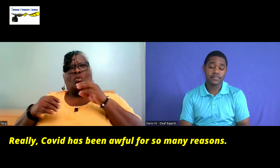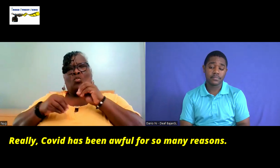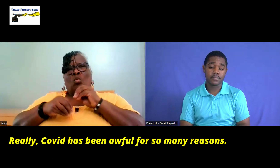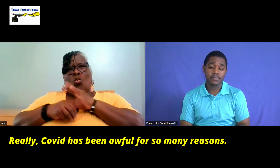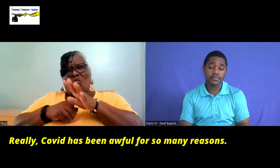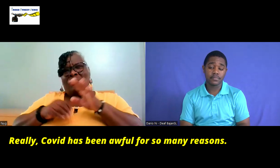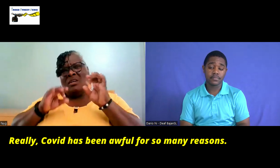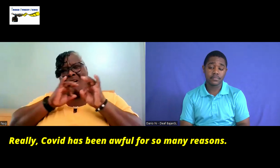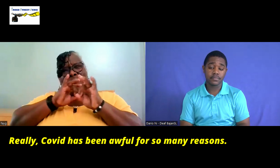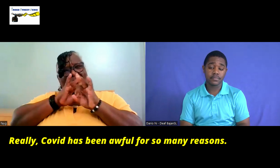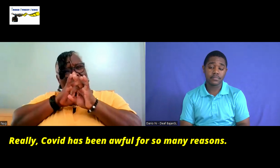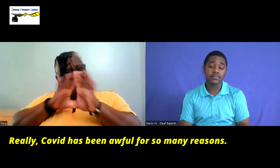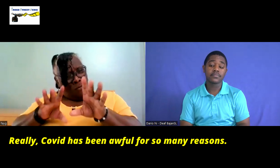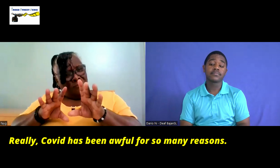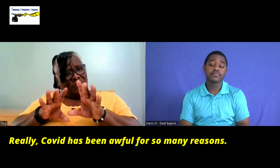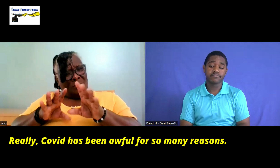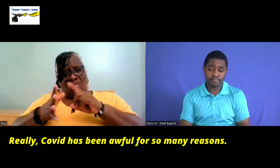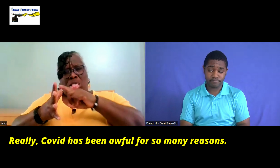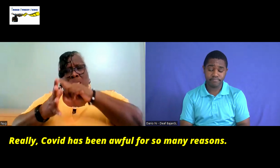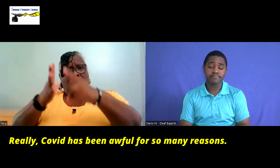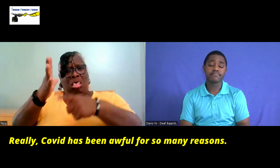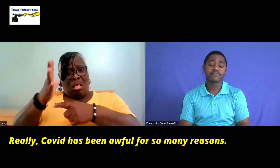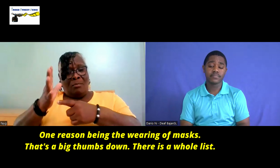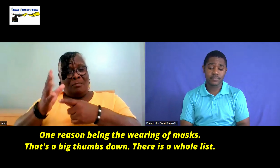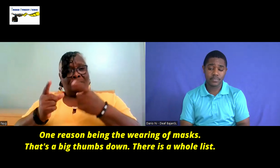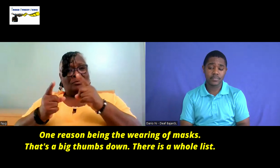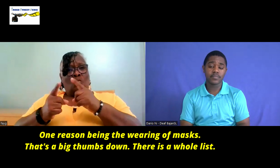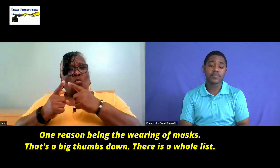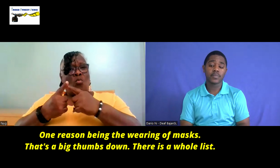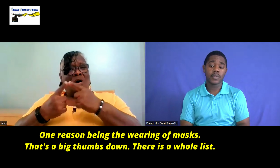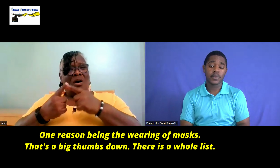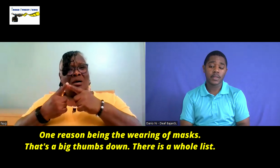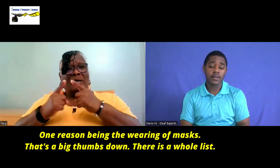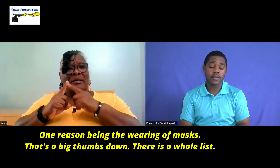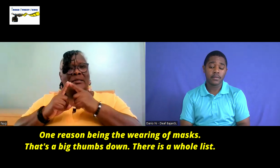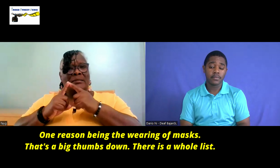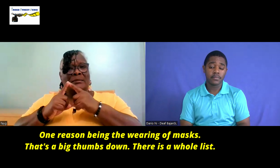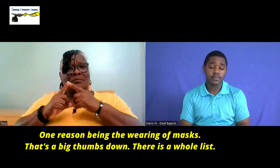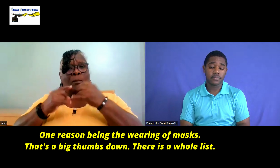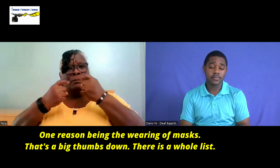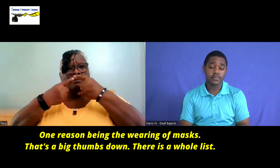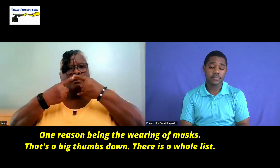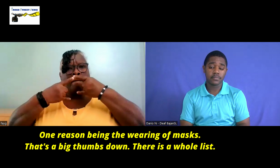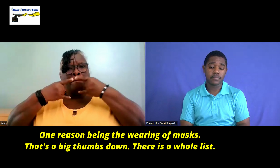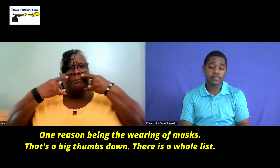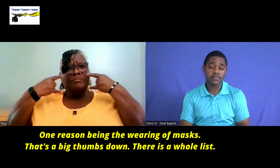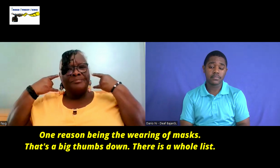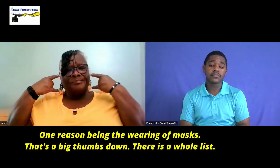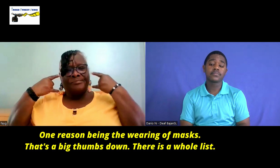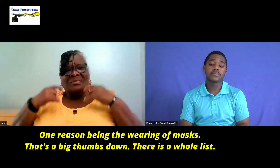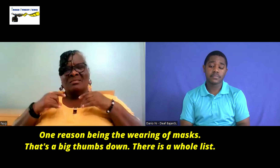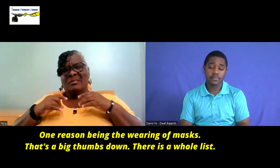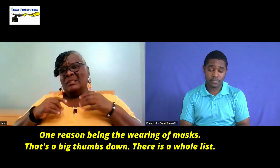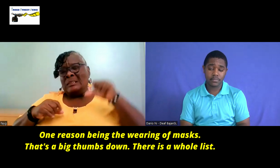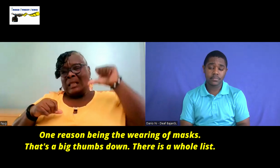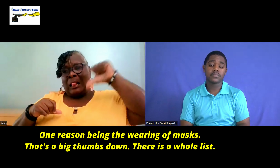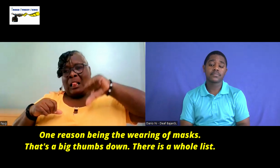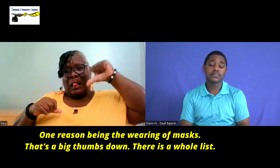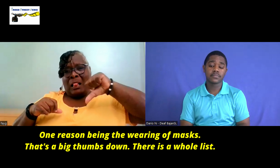Really, COVID has been awful for so many reasons. One reason being the wearing of masks. That's a